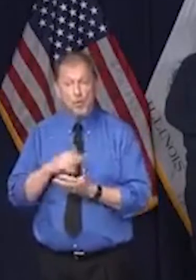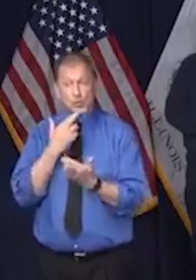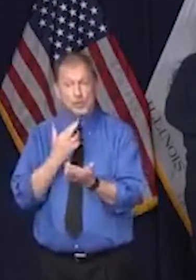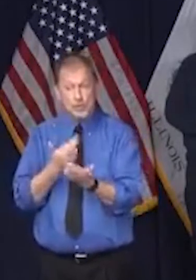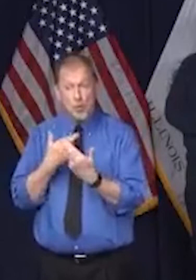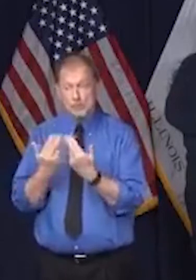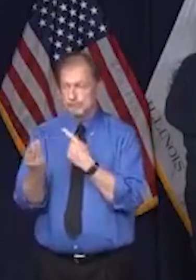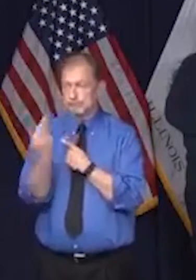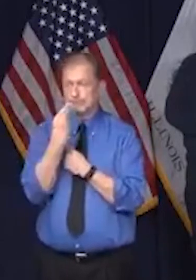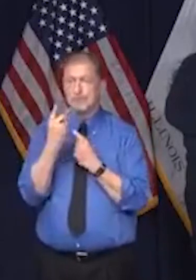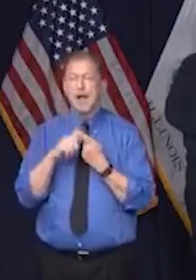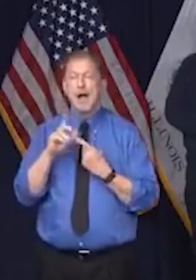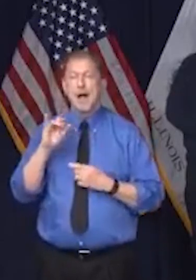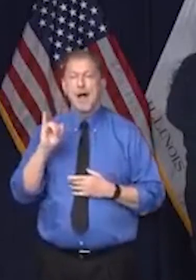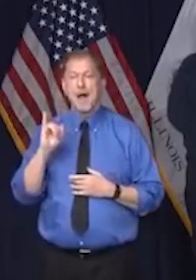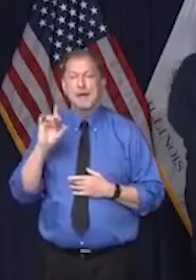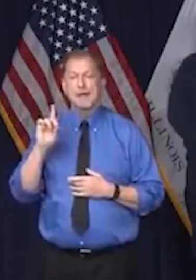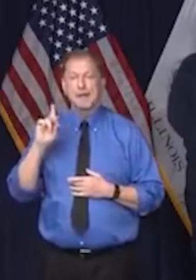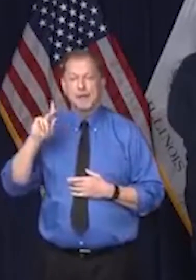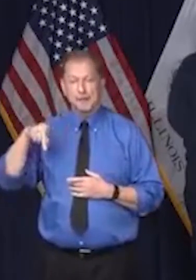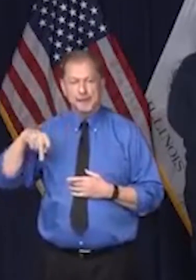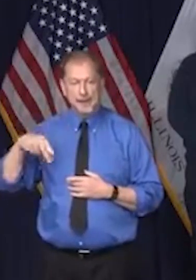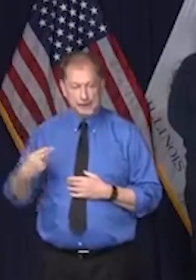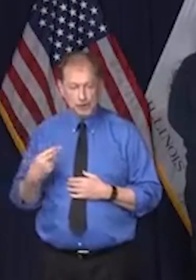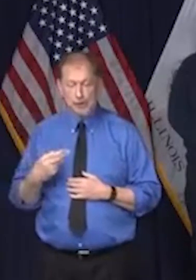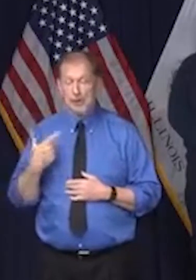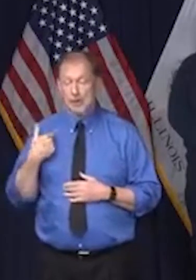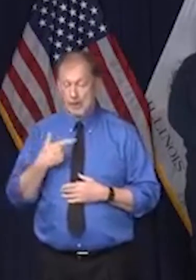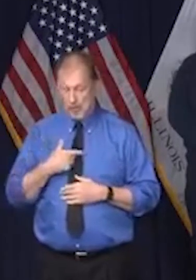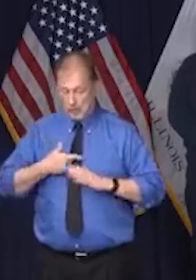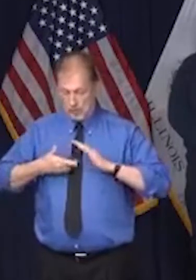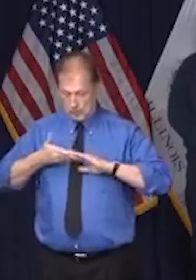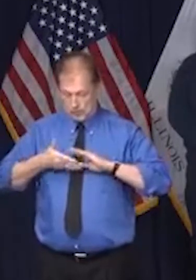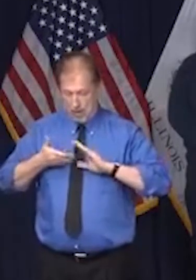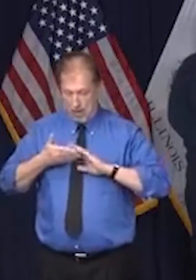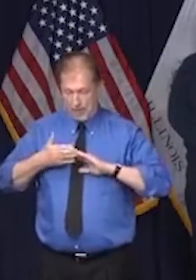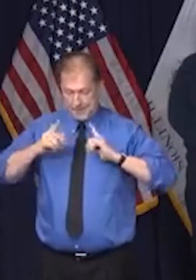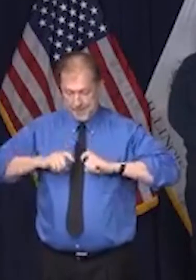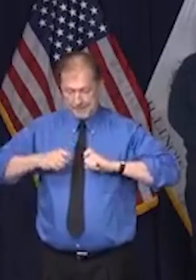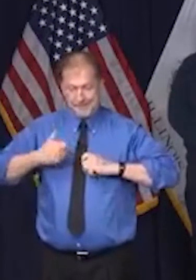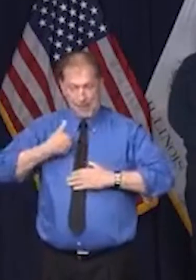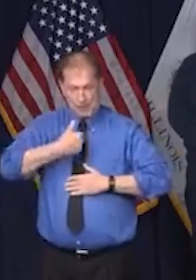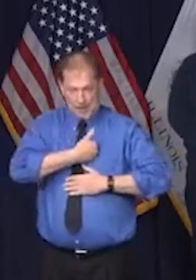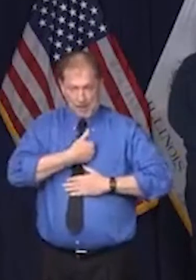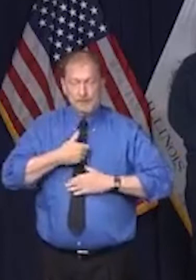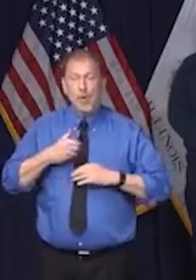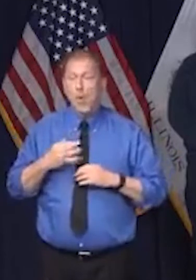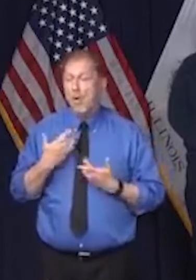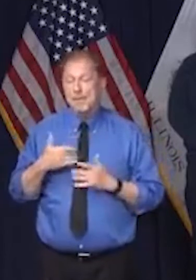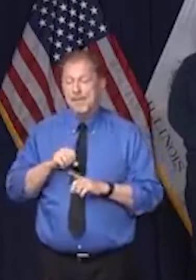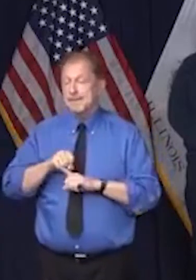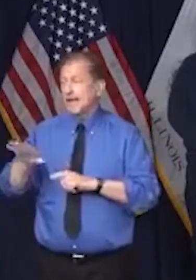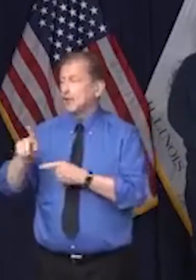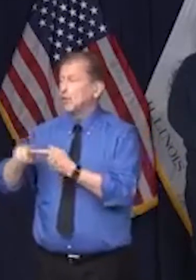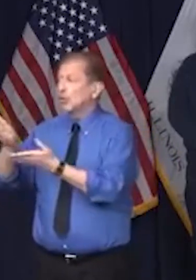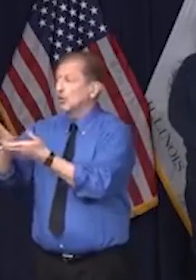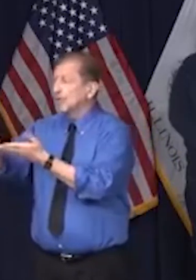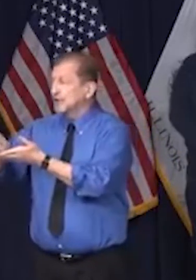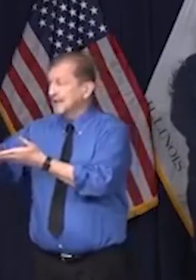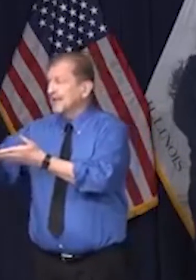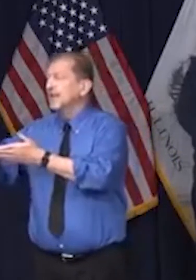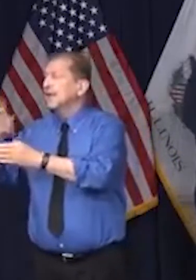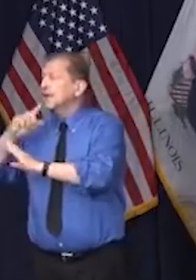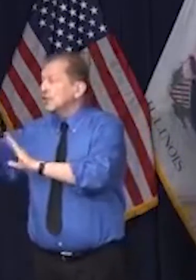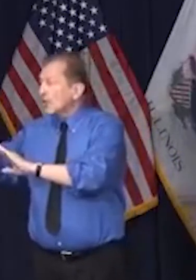to IDPH to be run, and of course we'll have the results, but even if they are sent to another, to a university or a